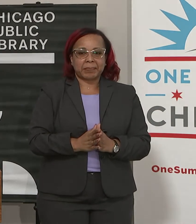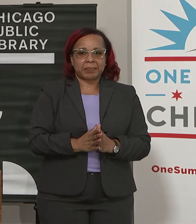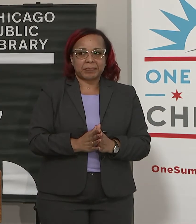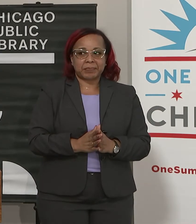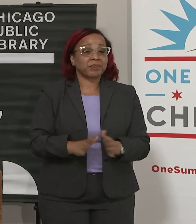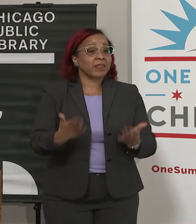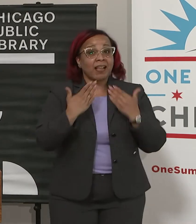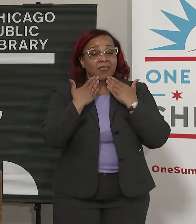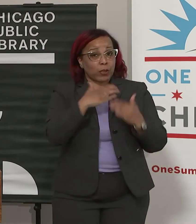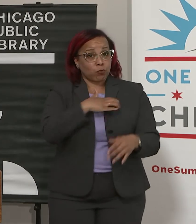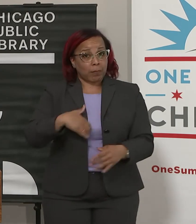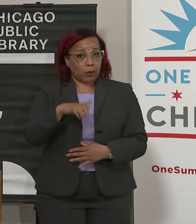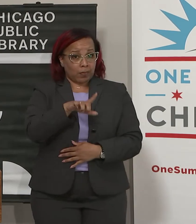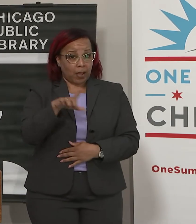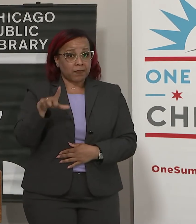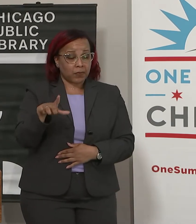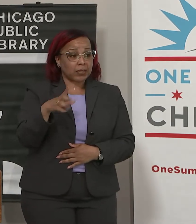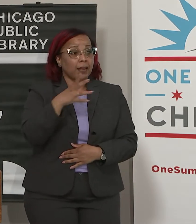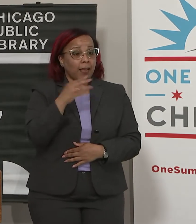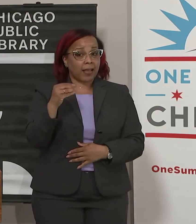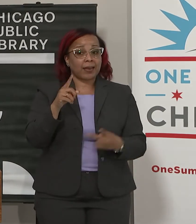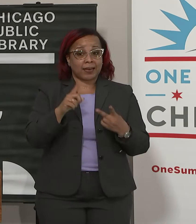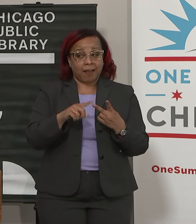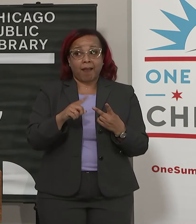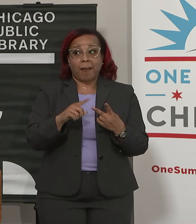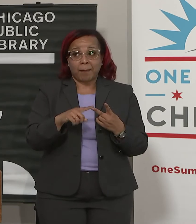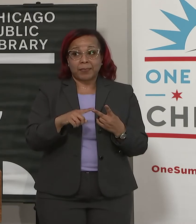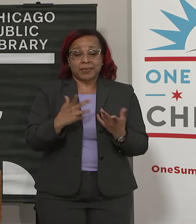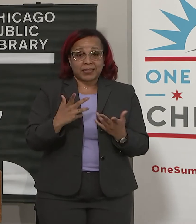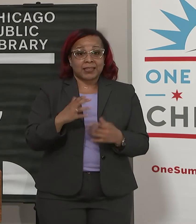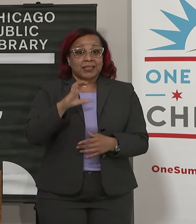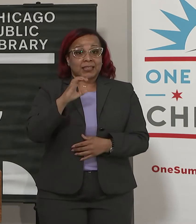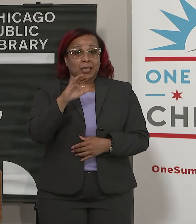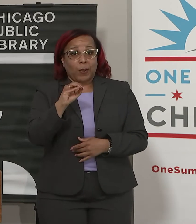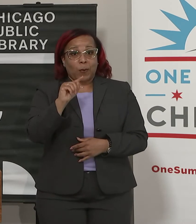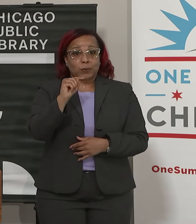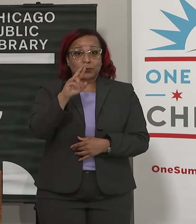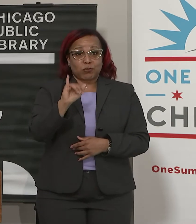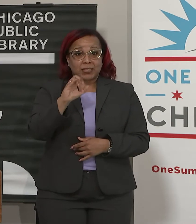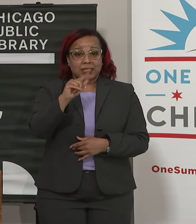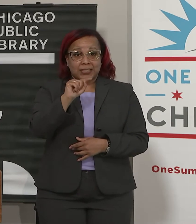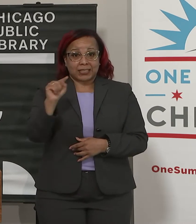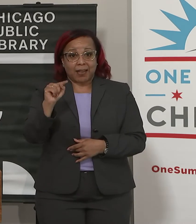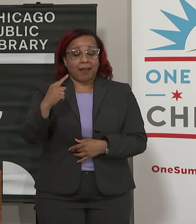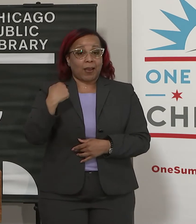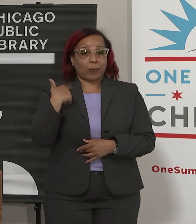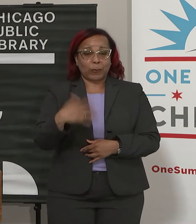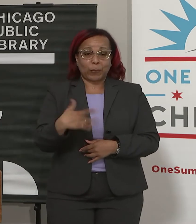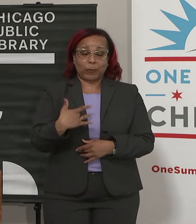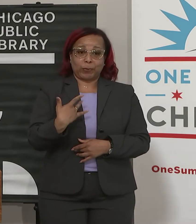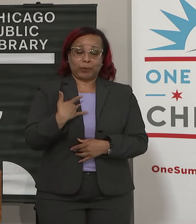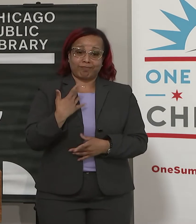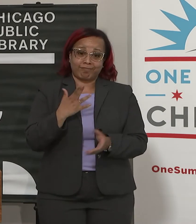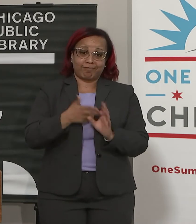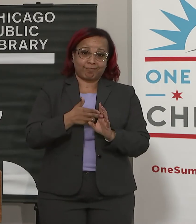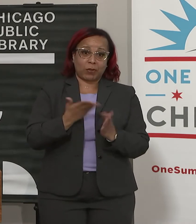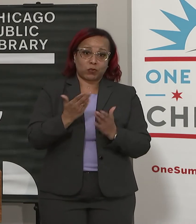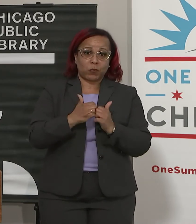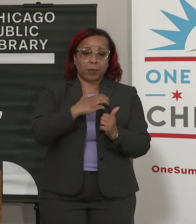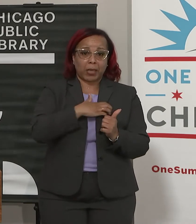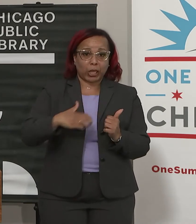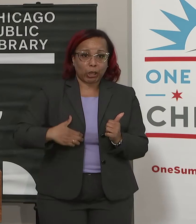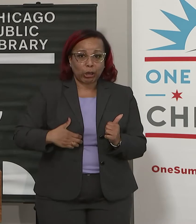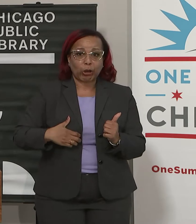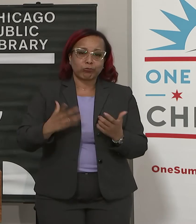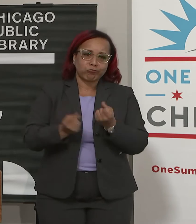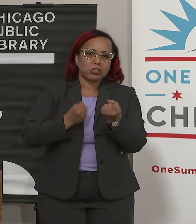Well, thank you, Mayor Lightfoot and CEO Tracey Scott. I'm honored to serve with a mayor and